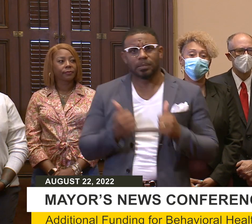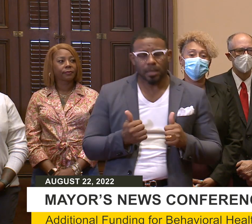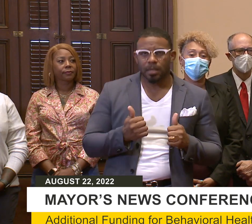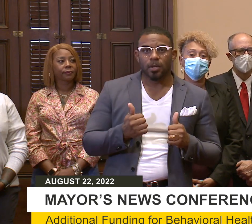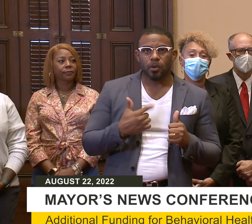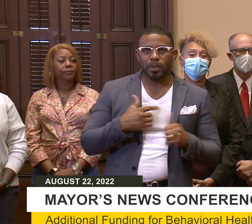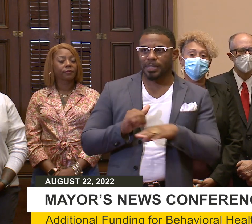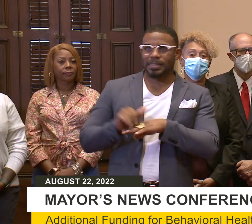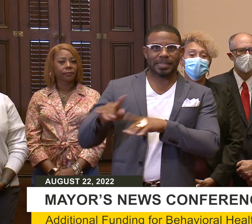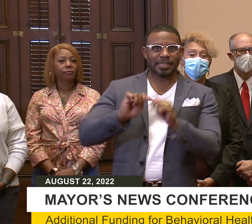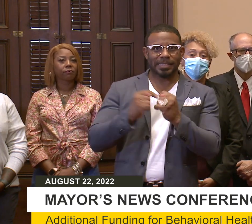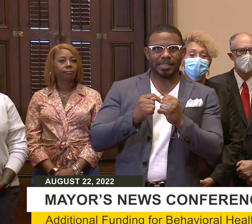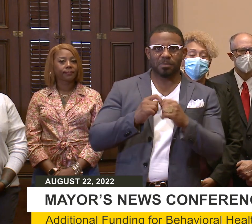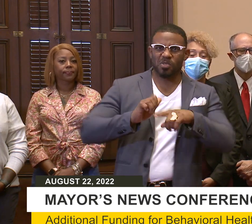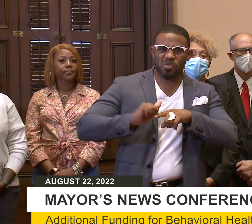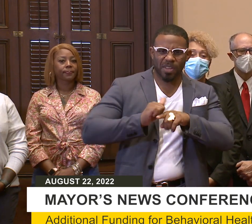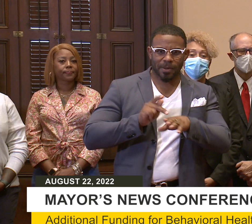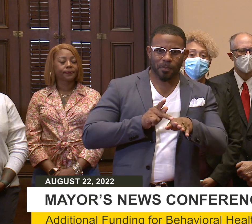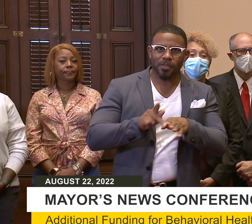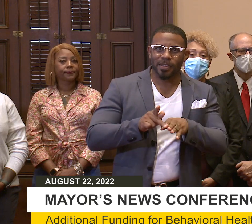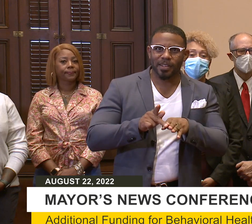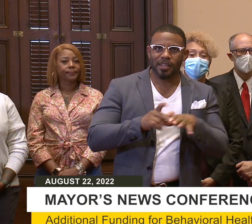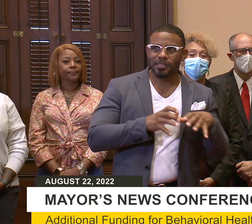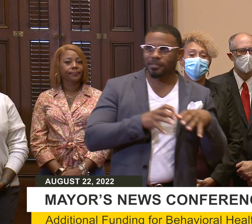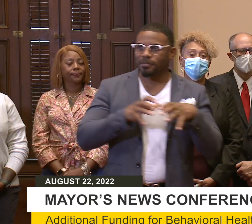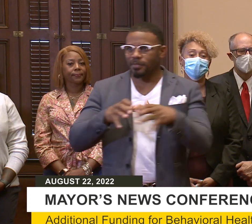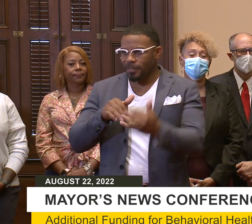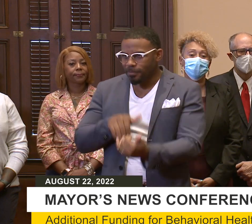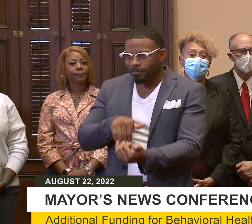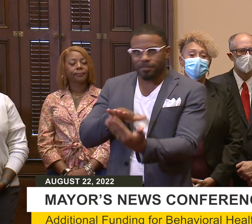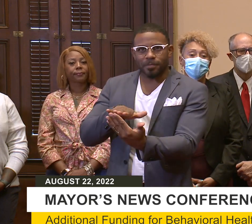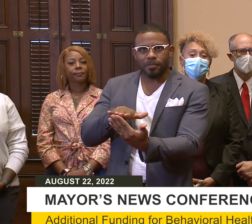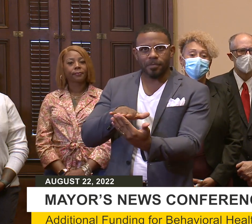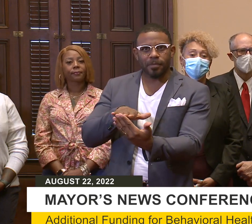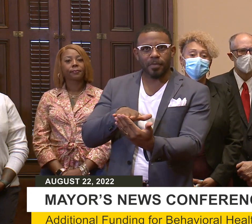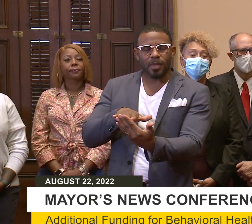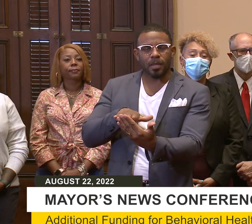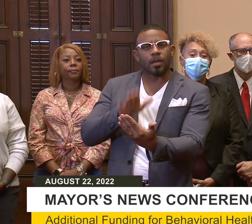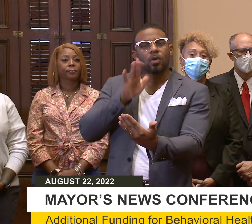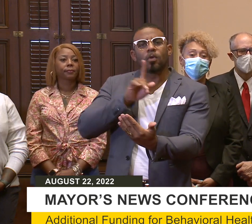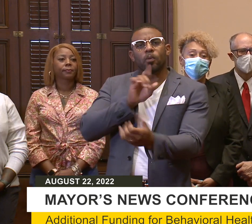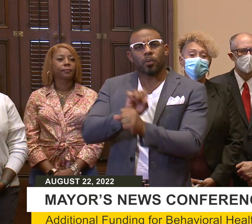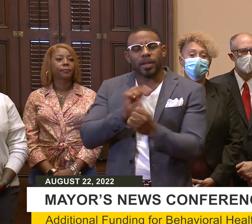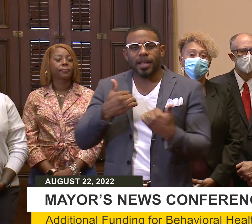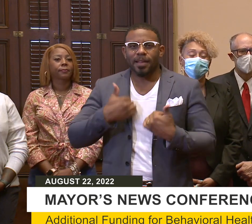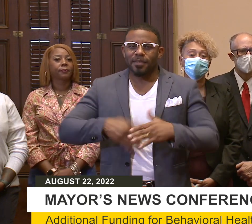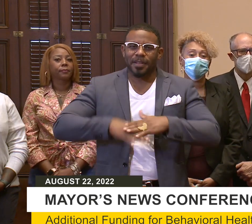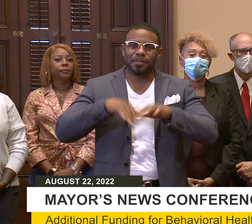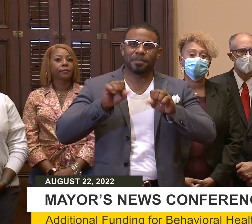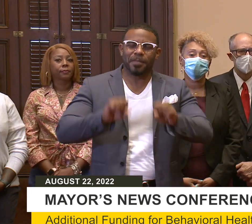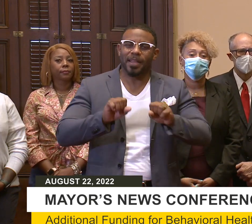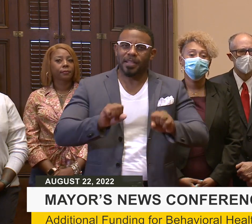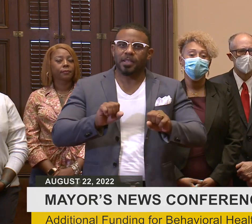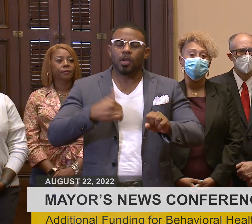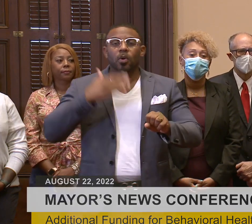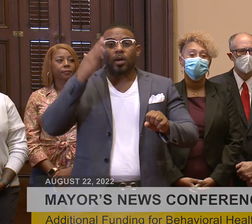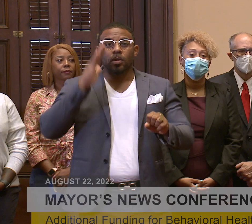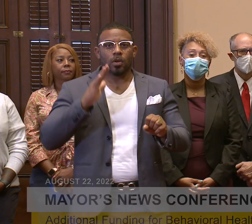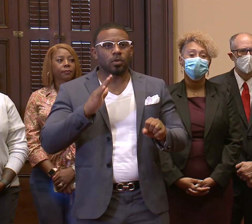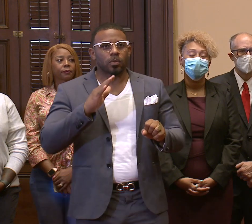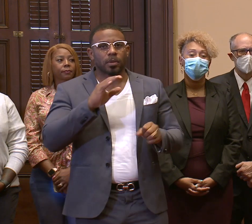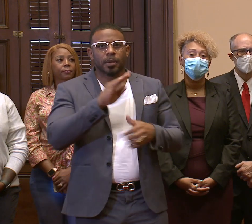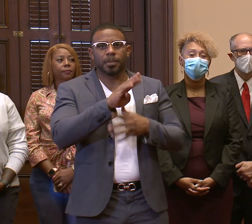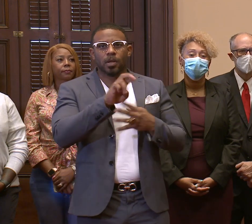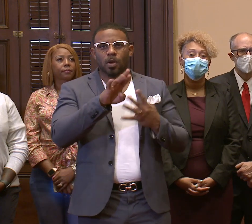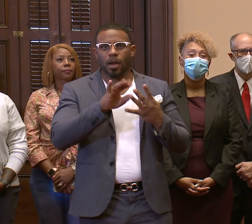we can send a team of trained professionals to help address it. That we will really have capacity. We know BCRI